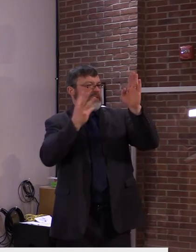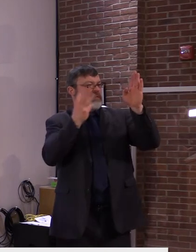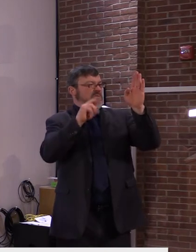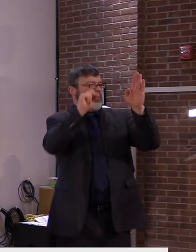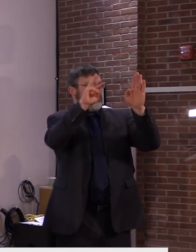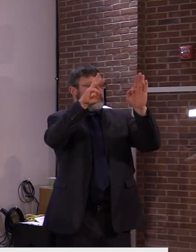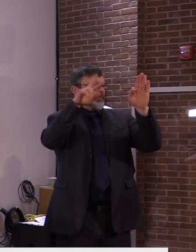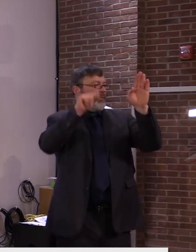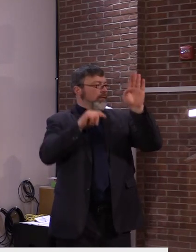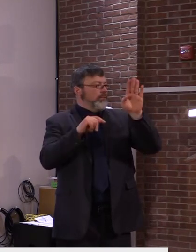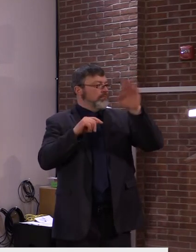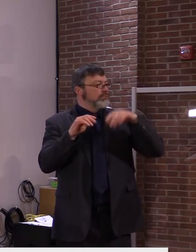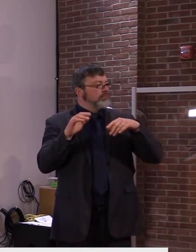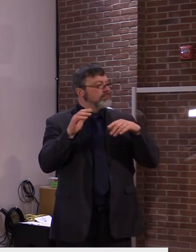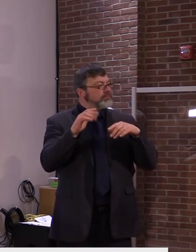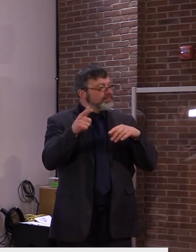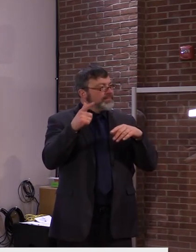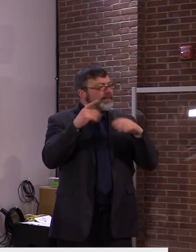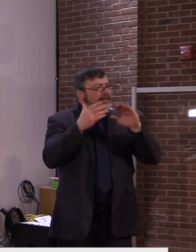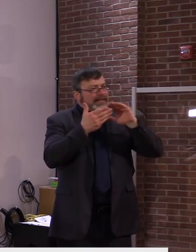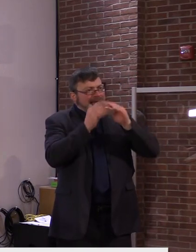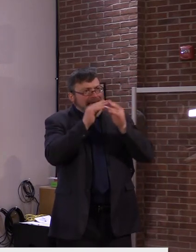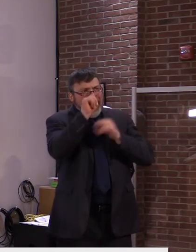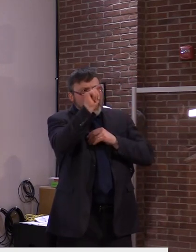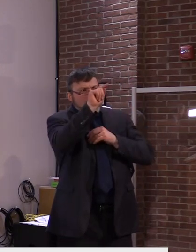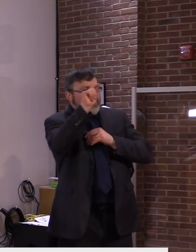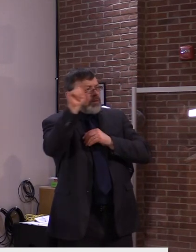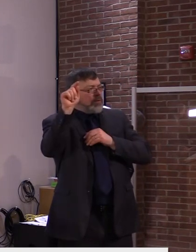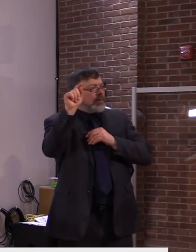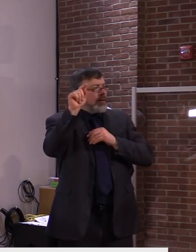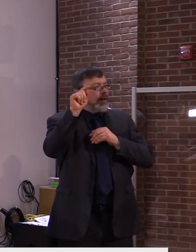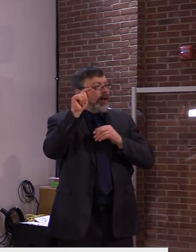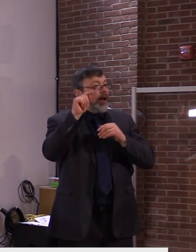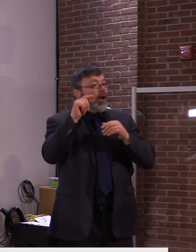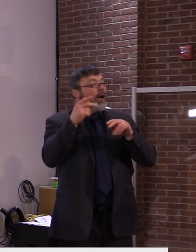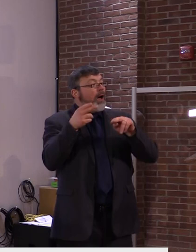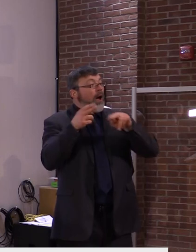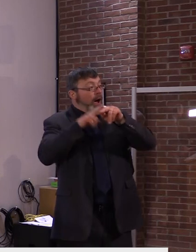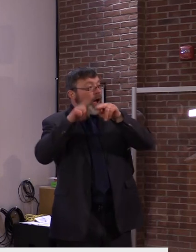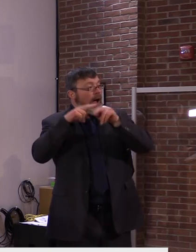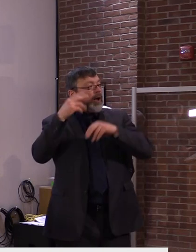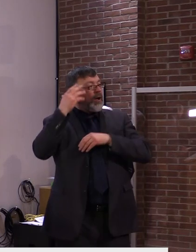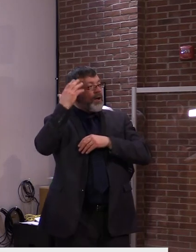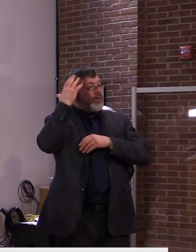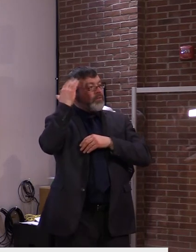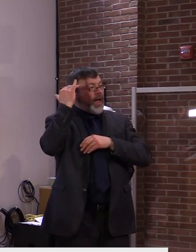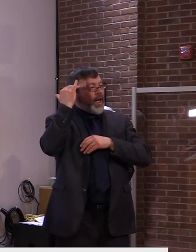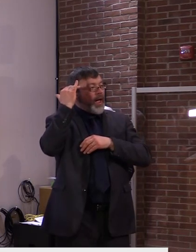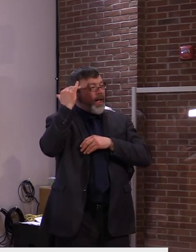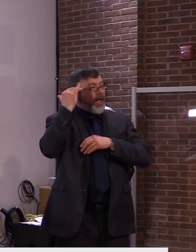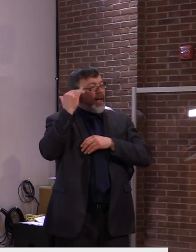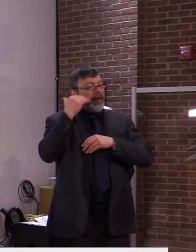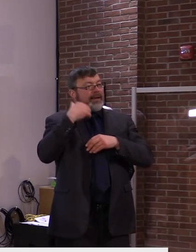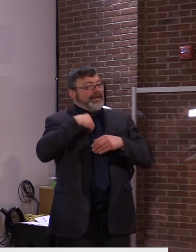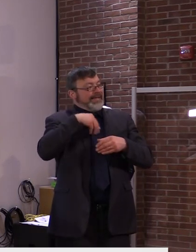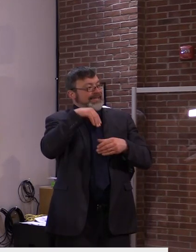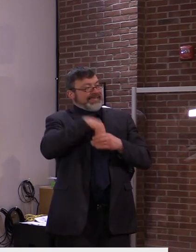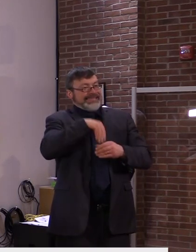seen increases, many of them due to household transmission and community transmission.